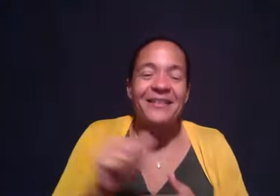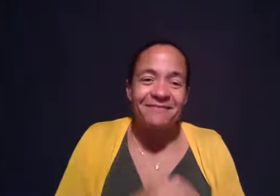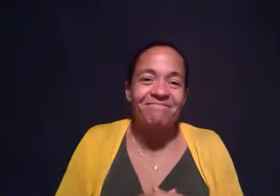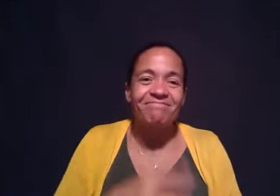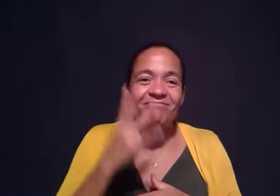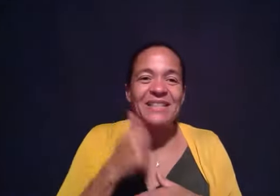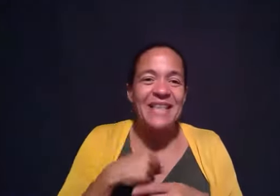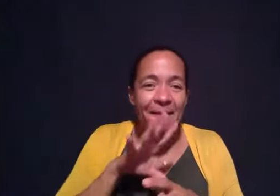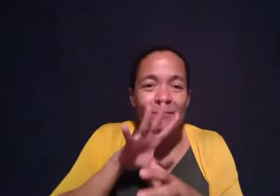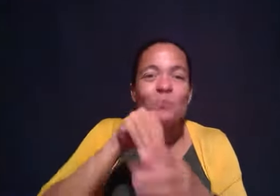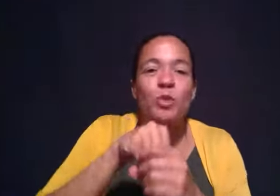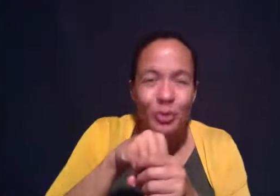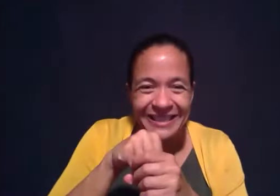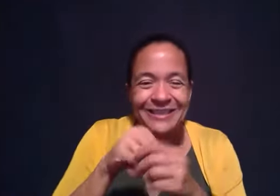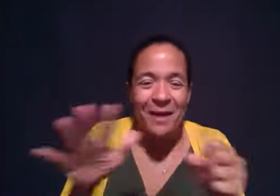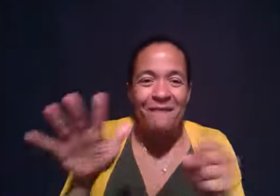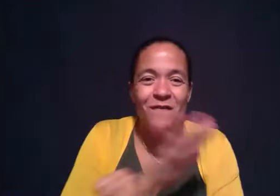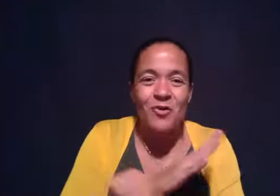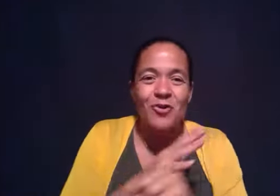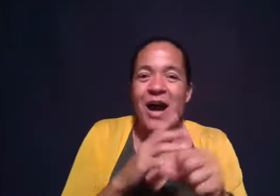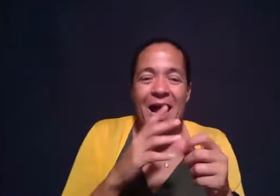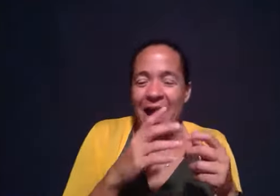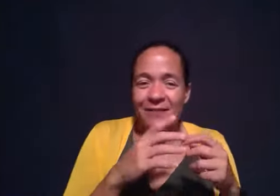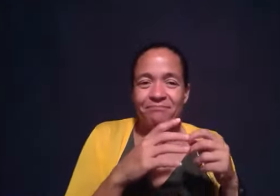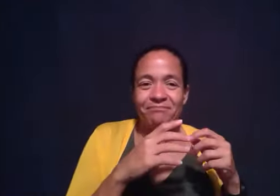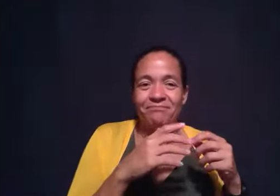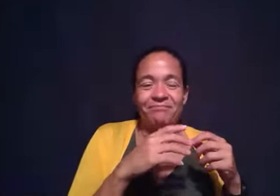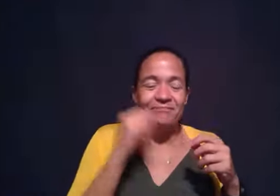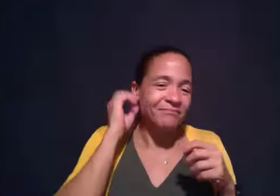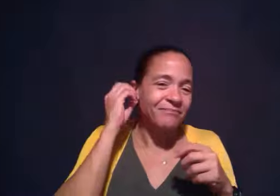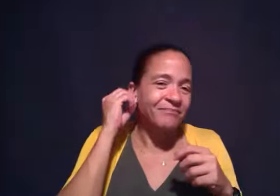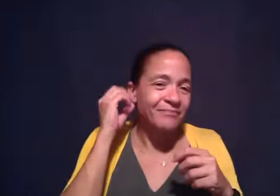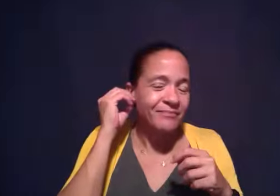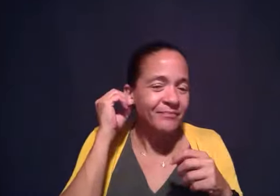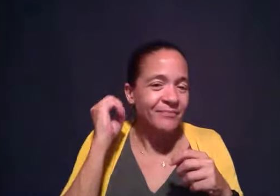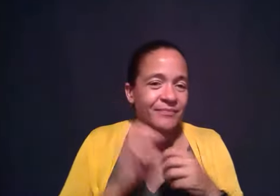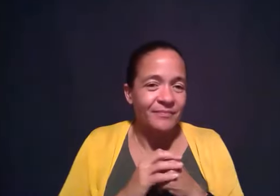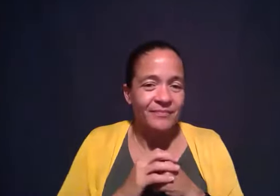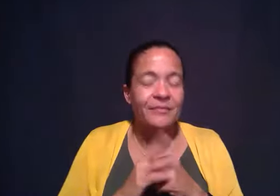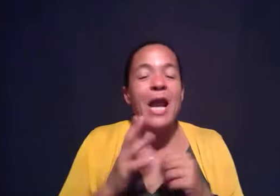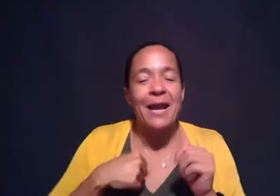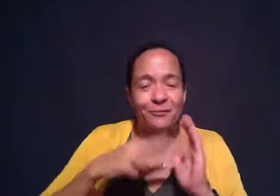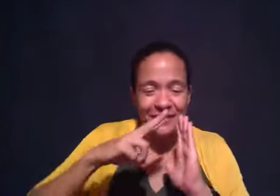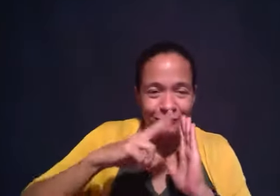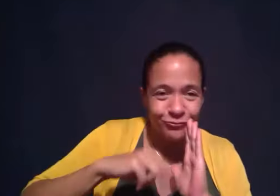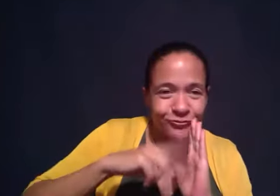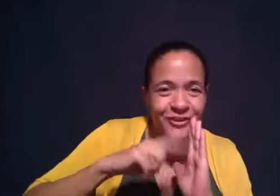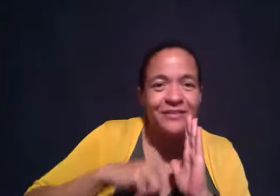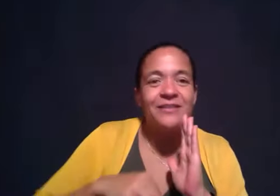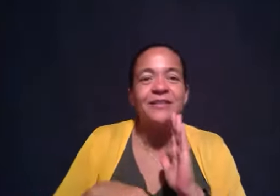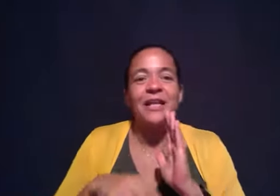fully in Alcoholics Anonymous, sitting knee to knee, reading the literature and watching women's lives